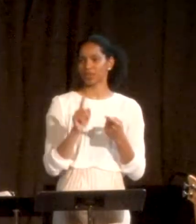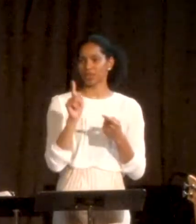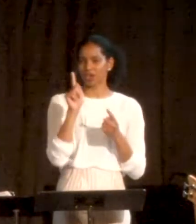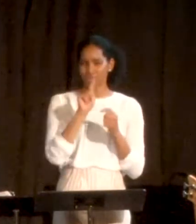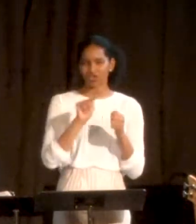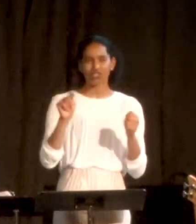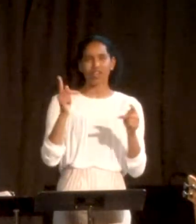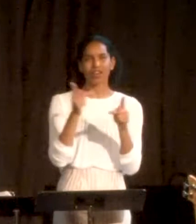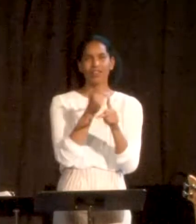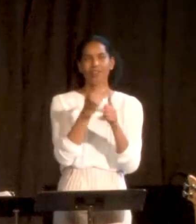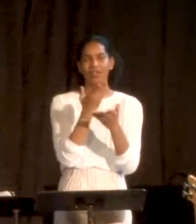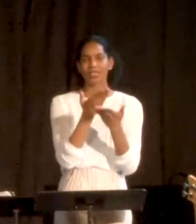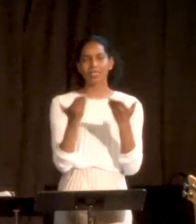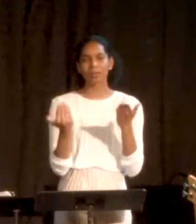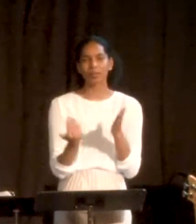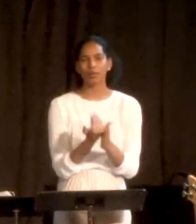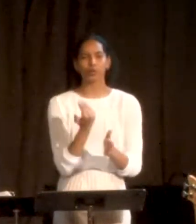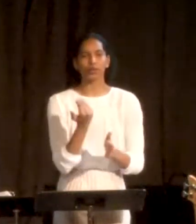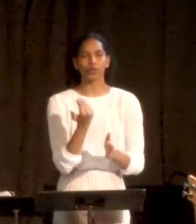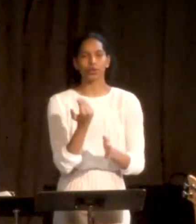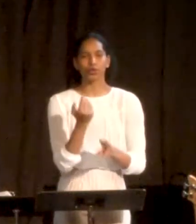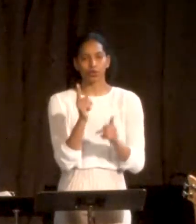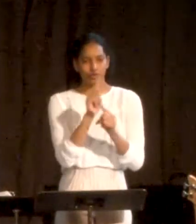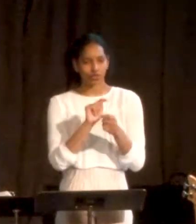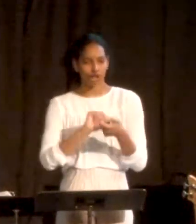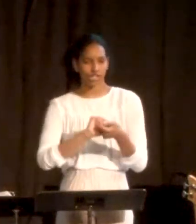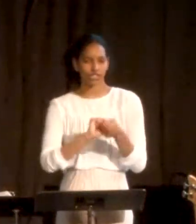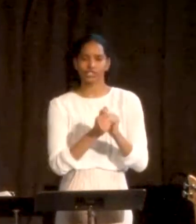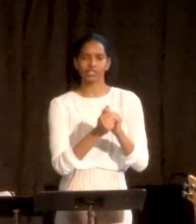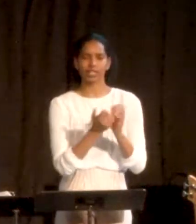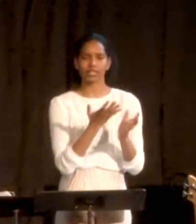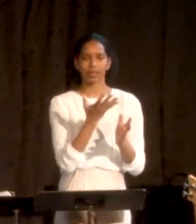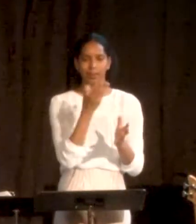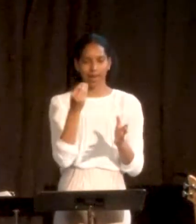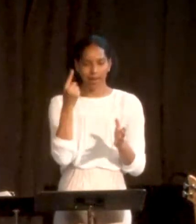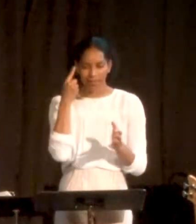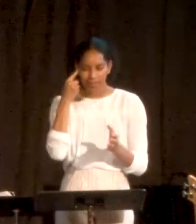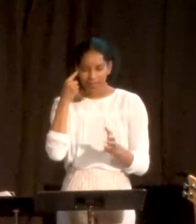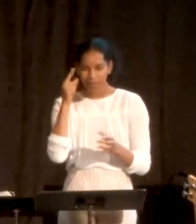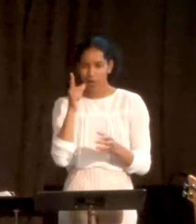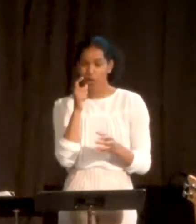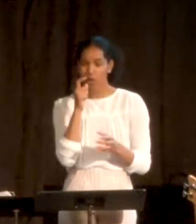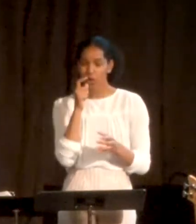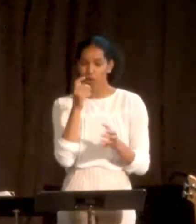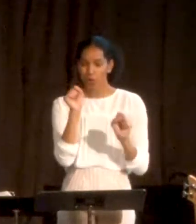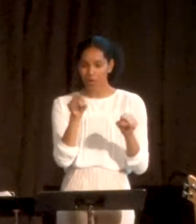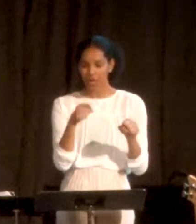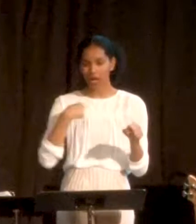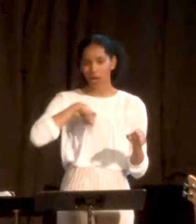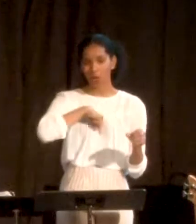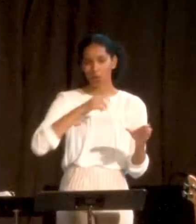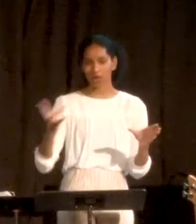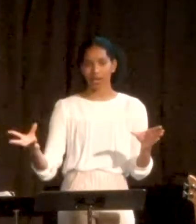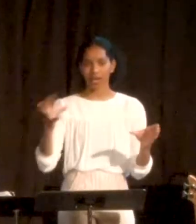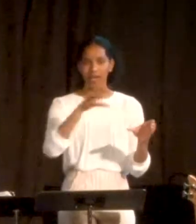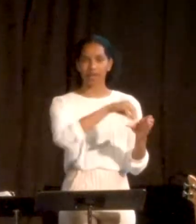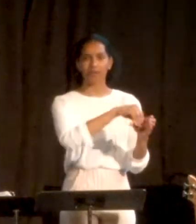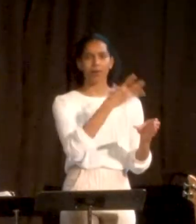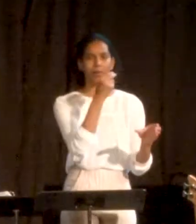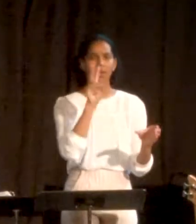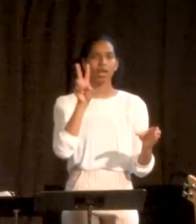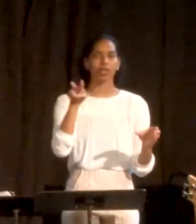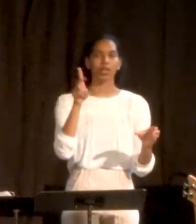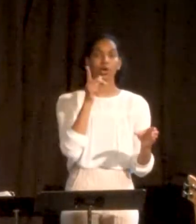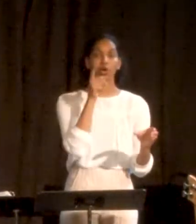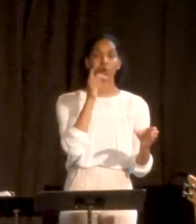rethink what we're doing and who is involved. And even more importantly, who is not being